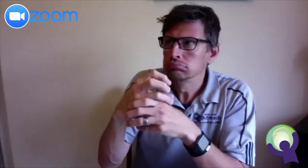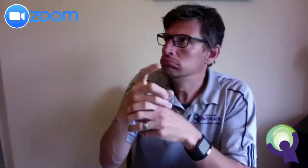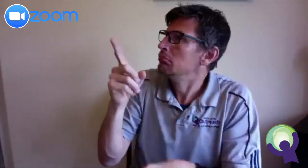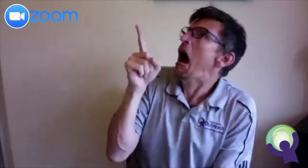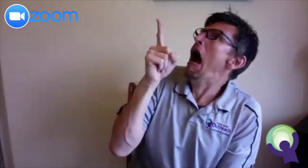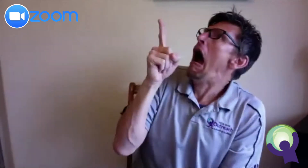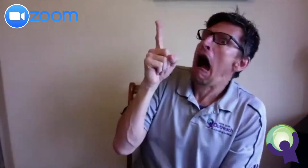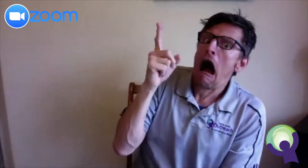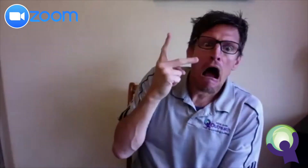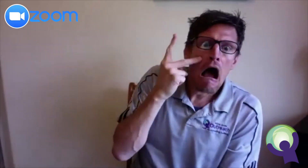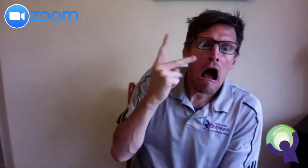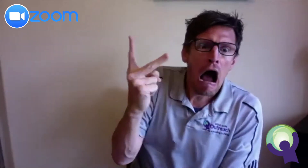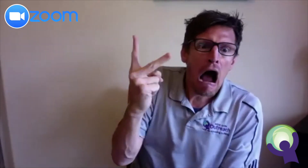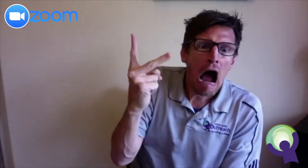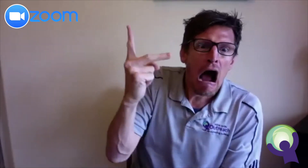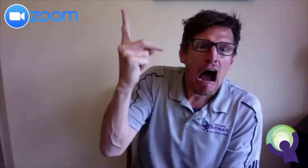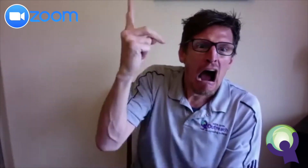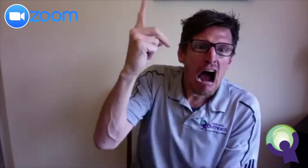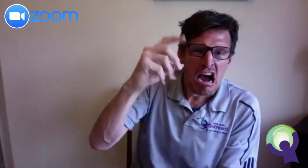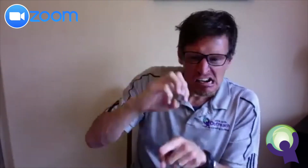that branch?" yelled Marv.